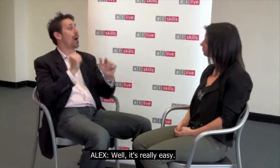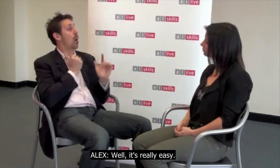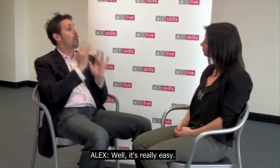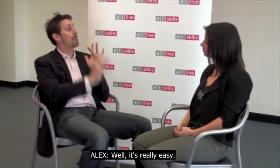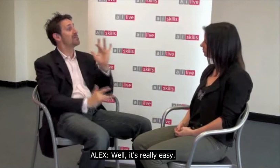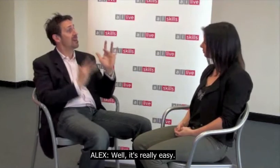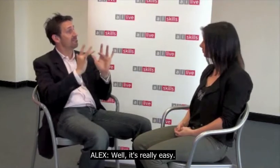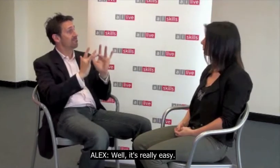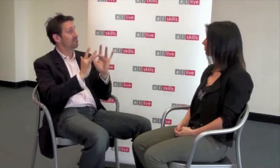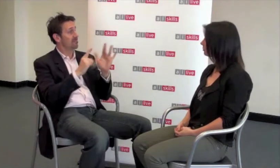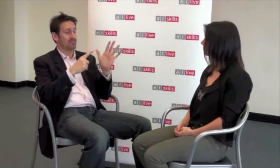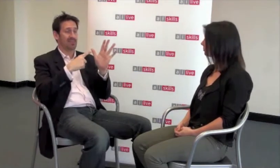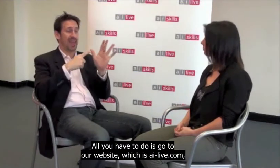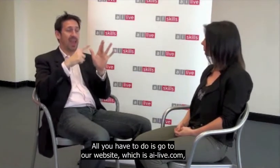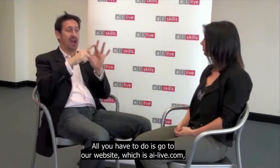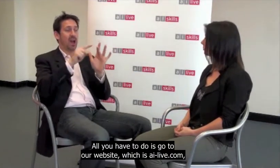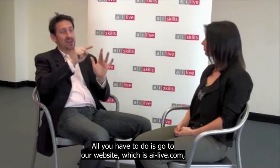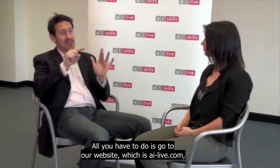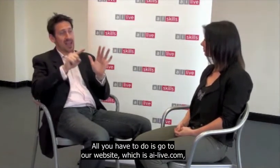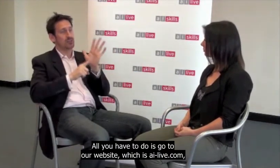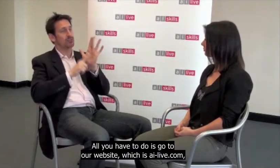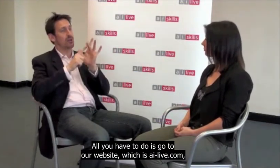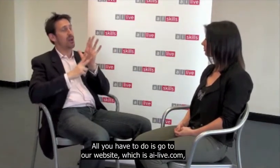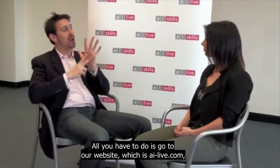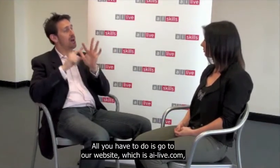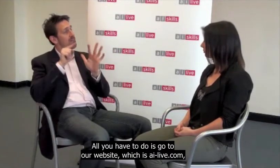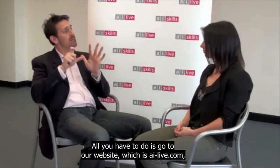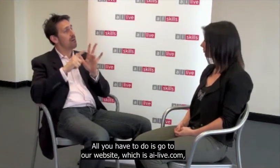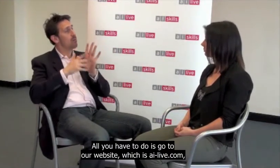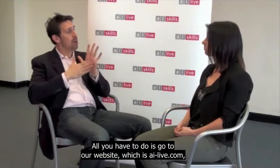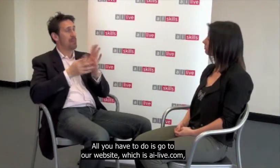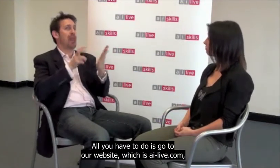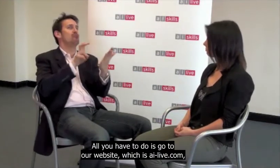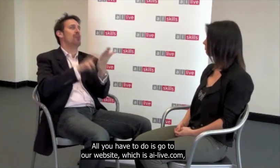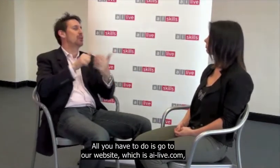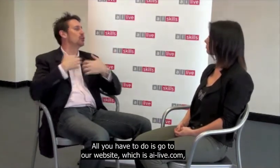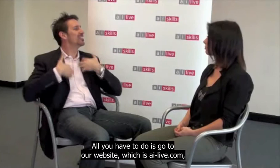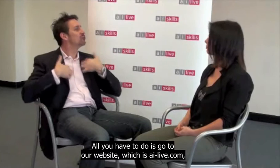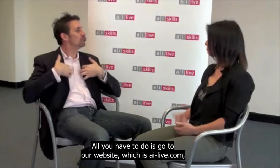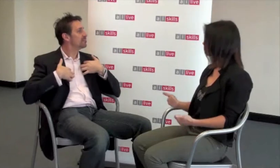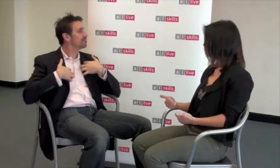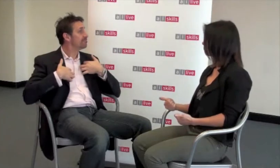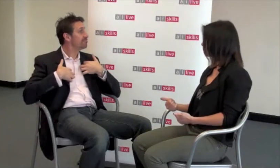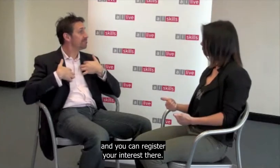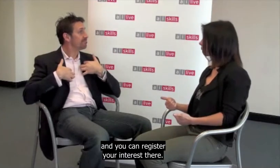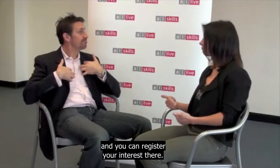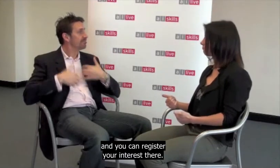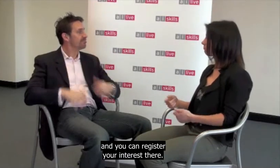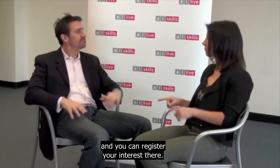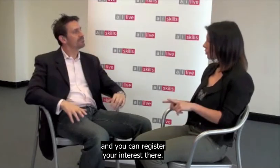Well, it's really easy. All you have to do is go to our website which is ai-live.com and you can register your interest